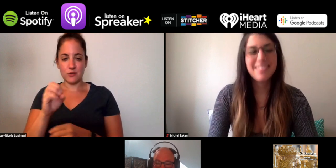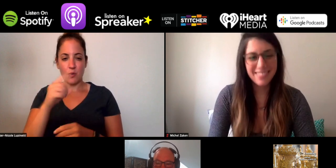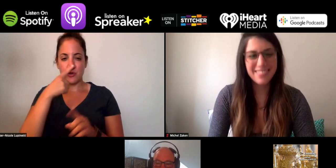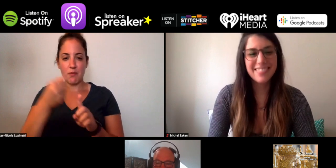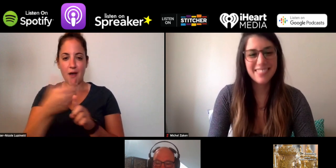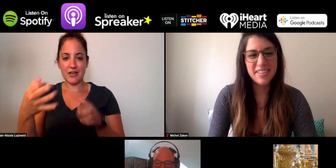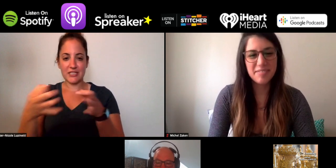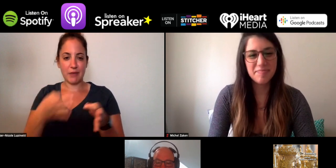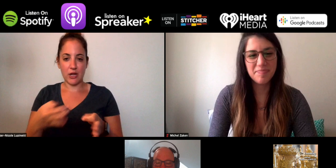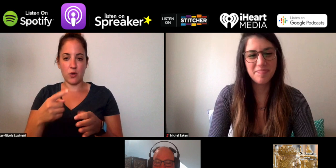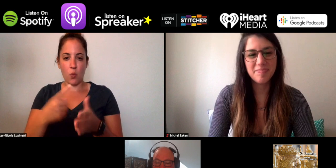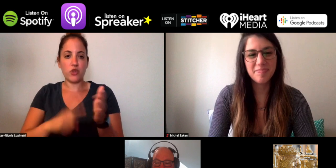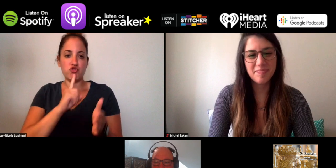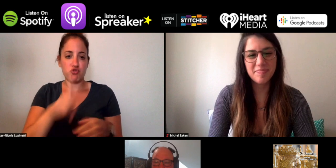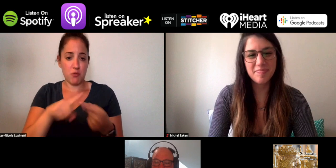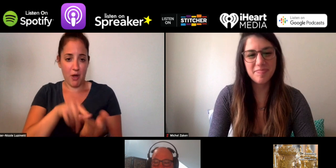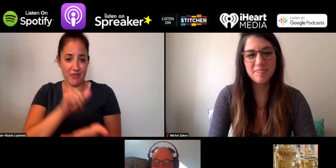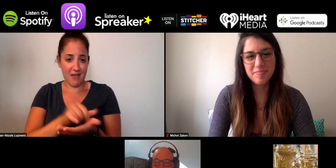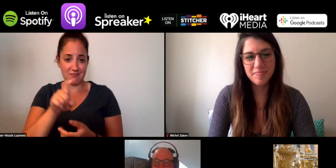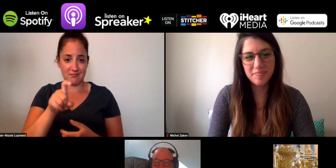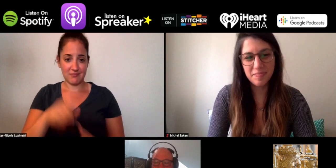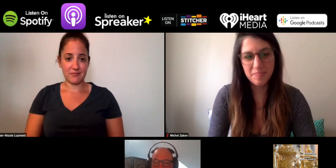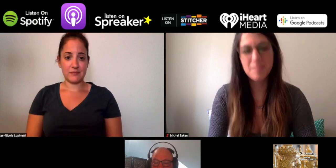true or not true about that?